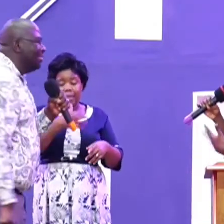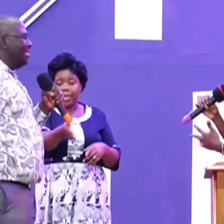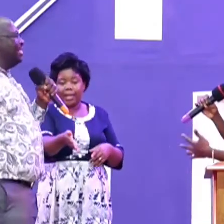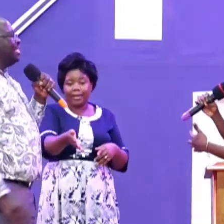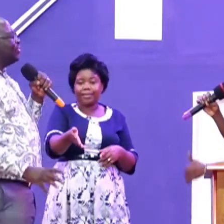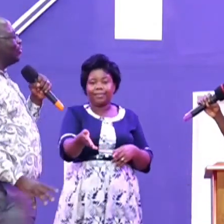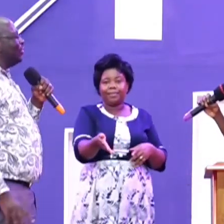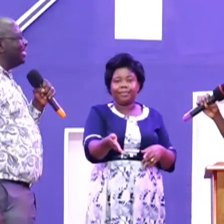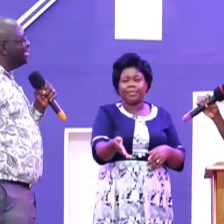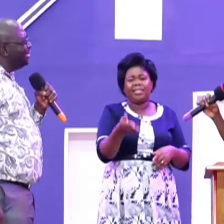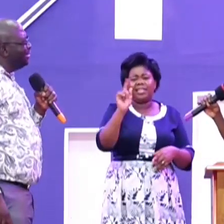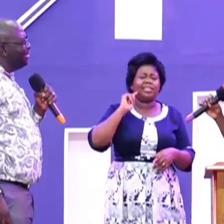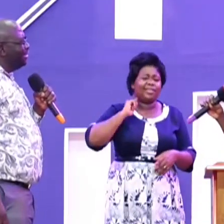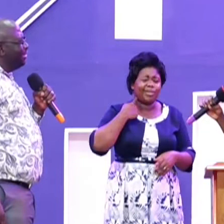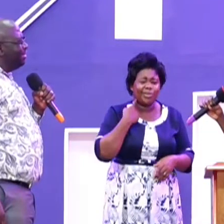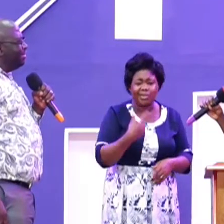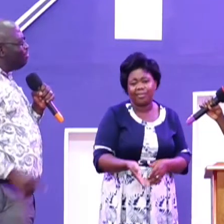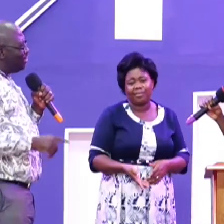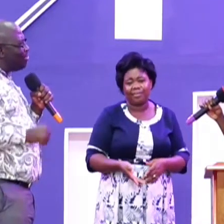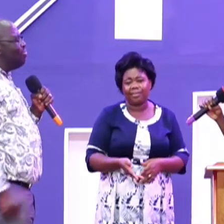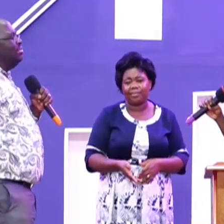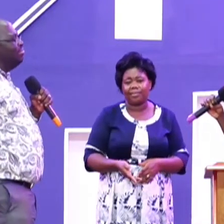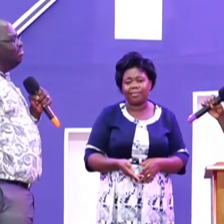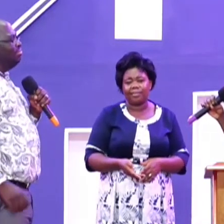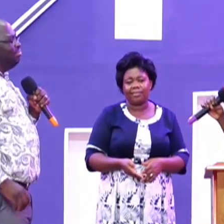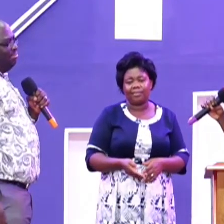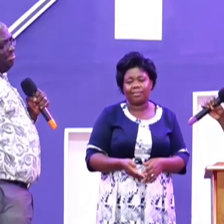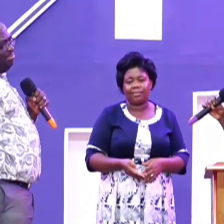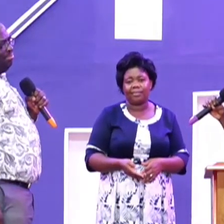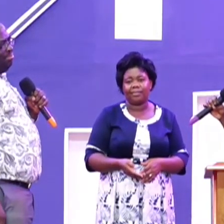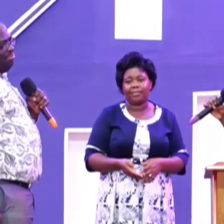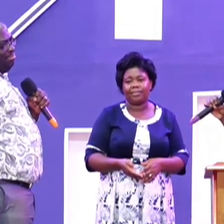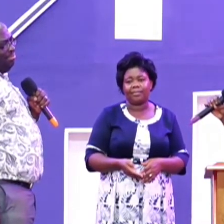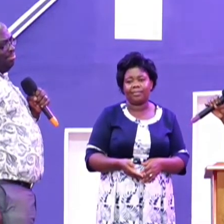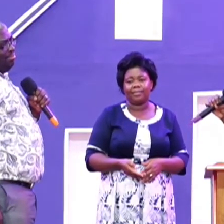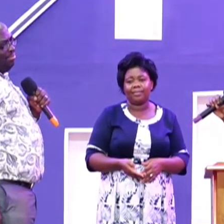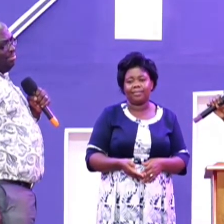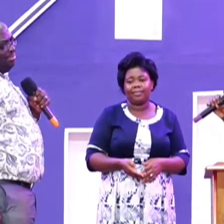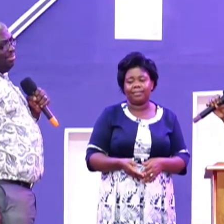am. Isn't that so sweet? Si chirungi nyo. Mbuza gwe. Iye chirungi nyo.